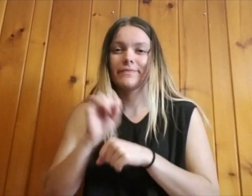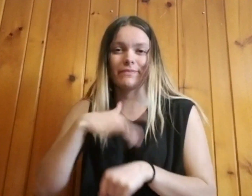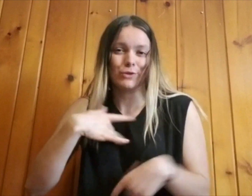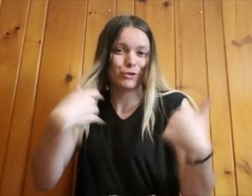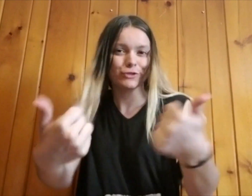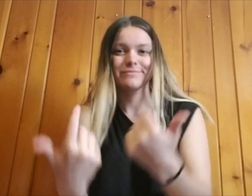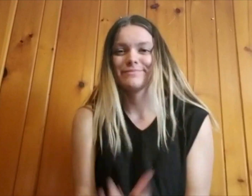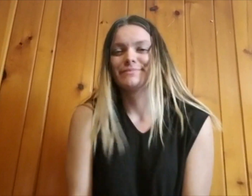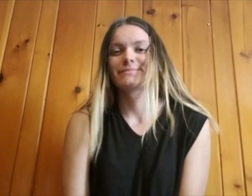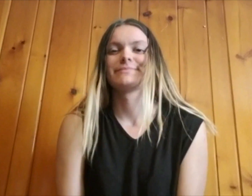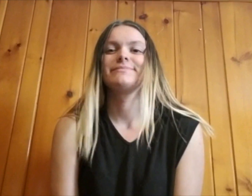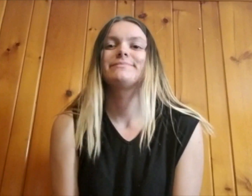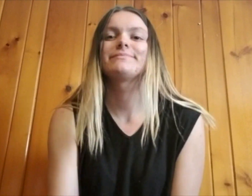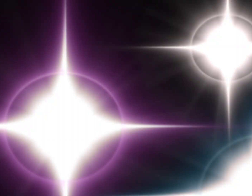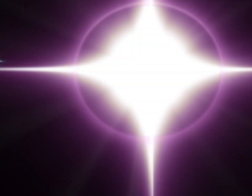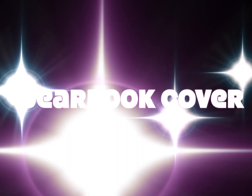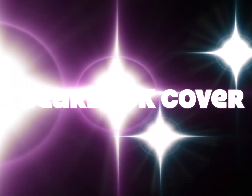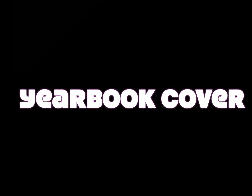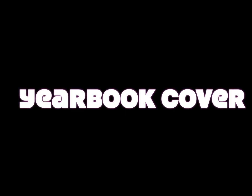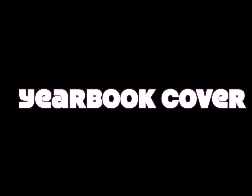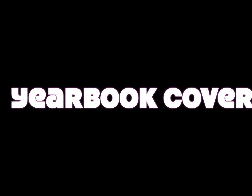Despite the situation, and it felt good.